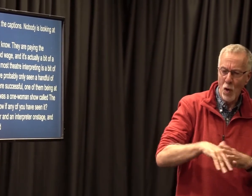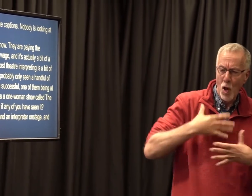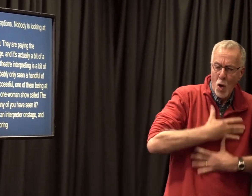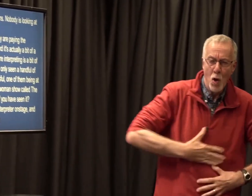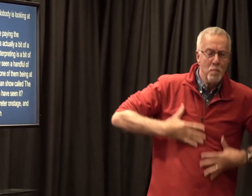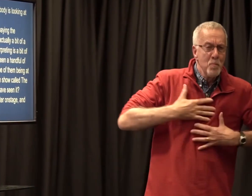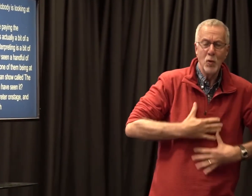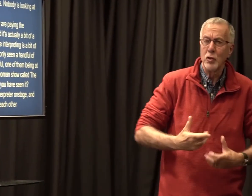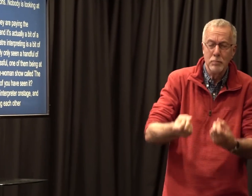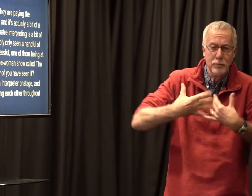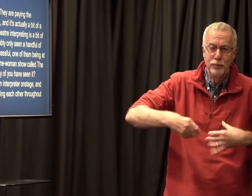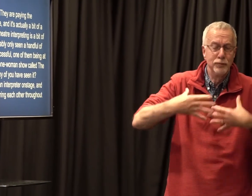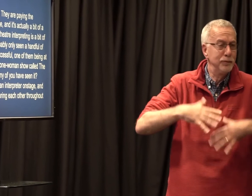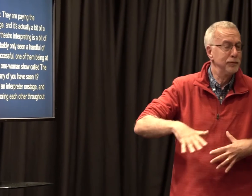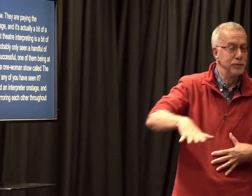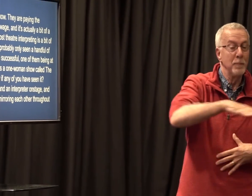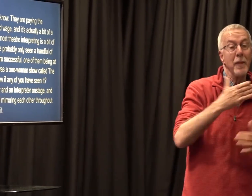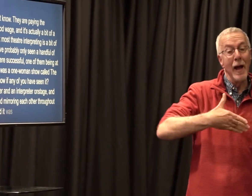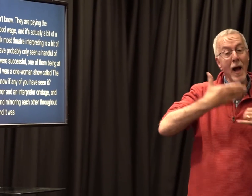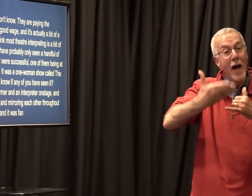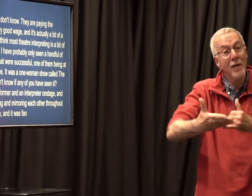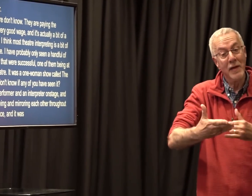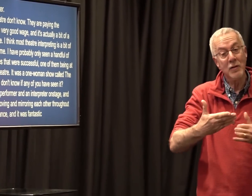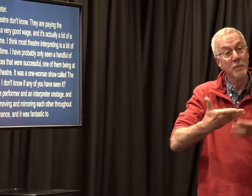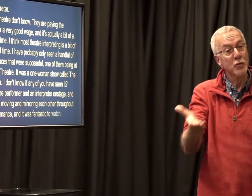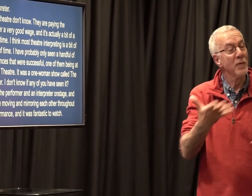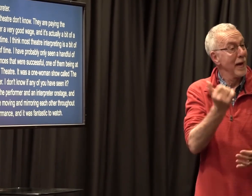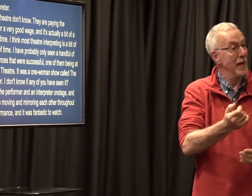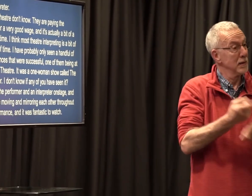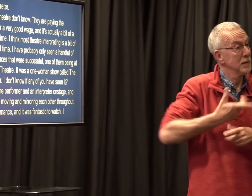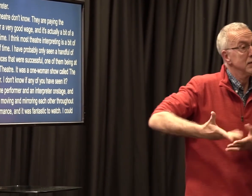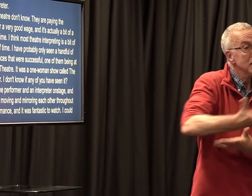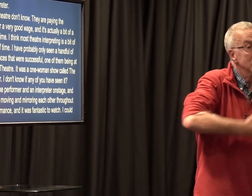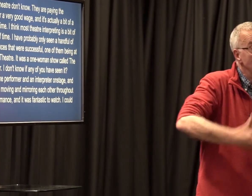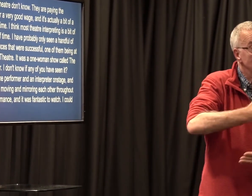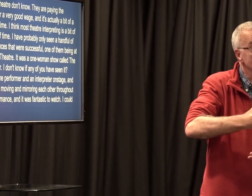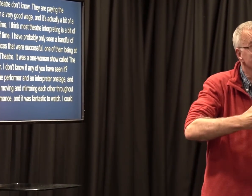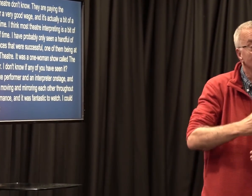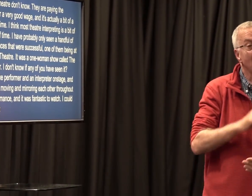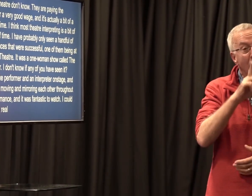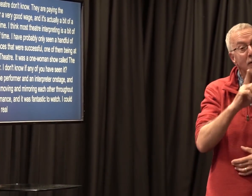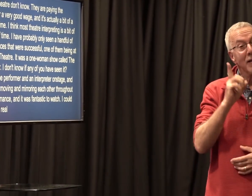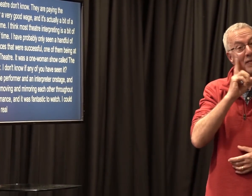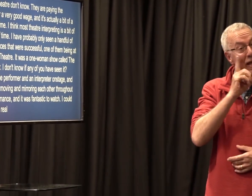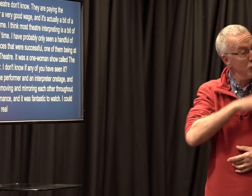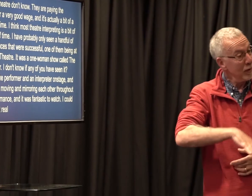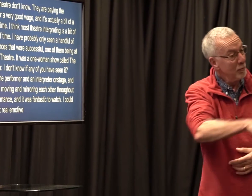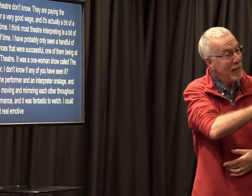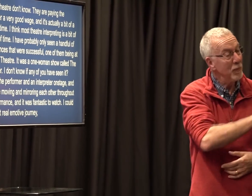and it was fantastic to watch. I could go on that real emotive journey, and at the end we had a